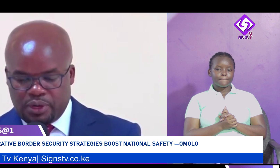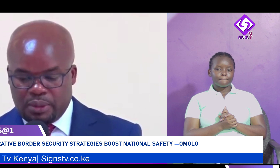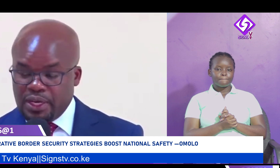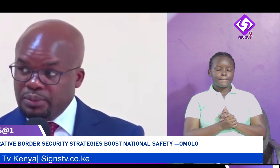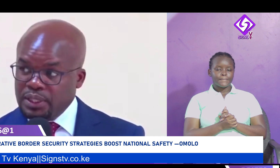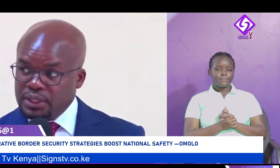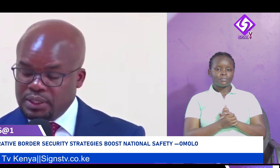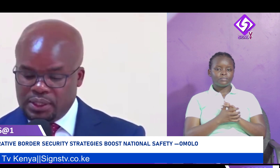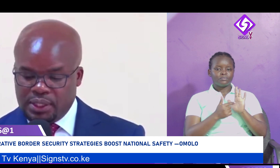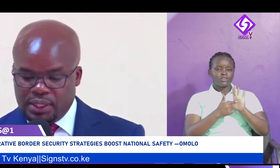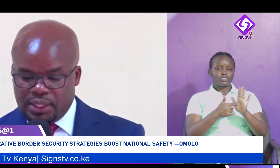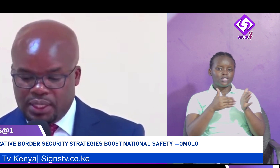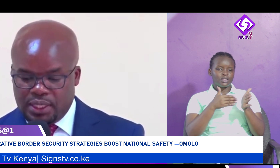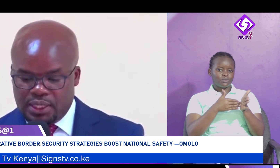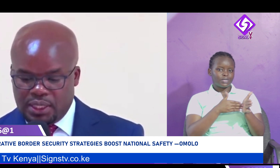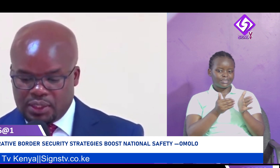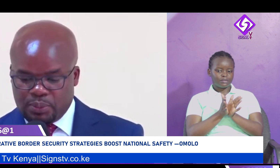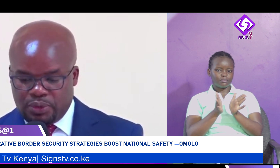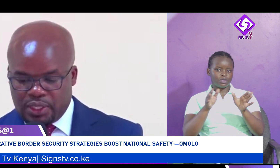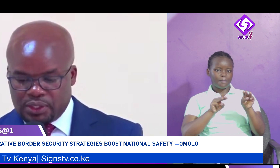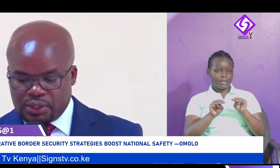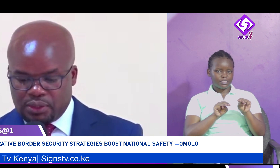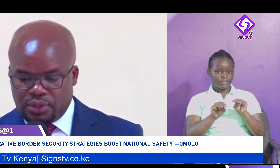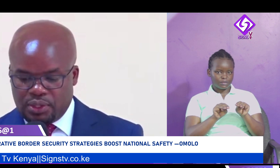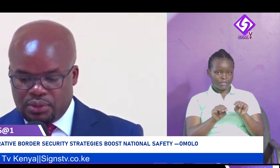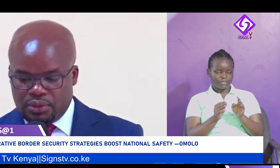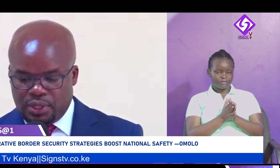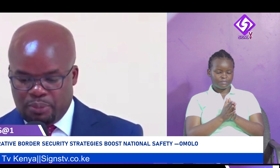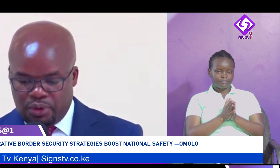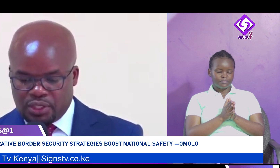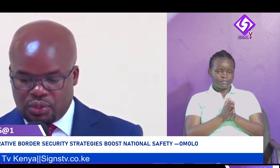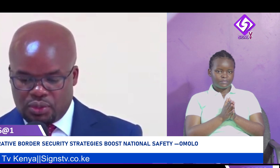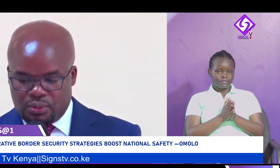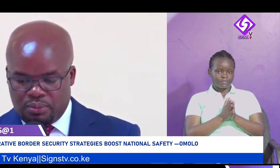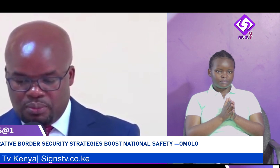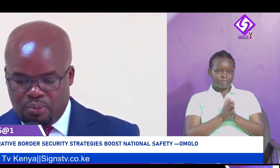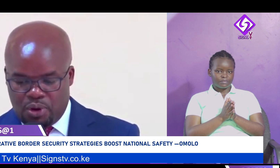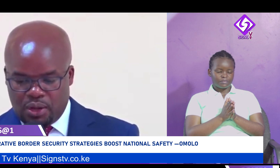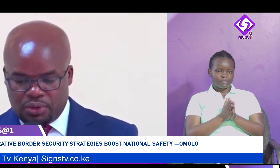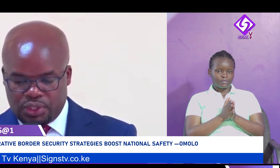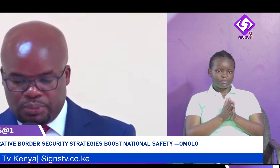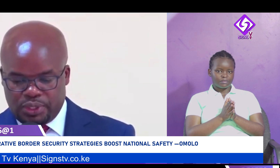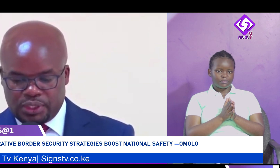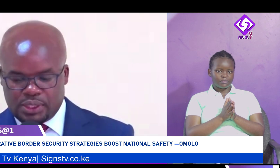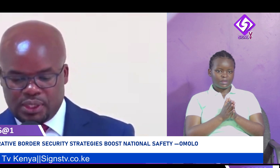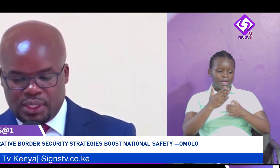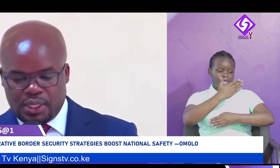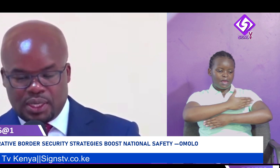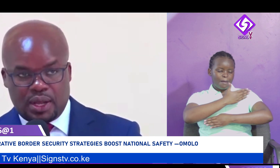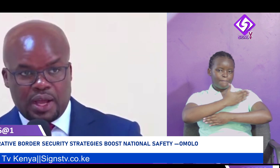border management, the indigenous porous or the porous border crossing points,